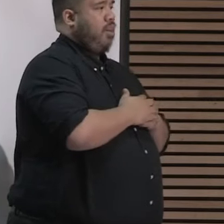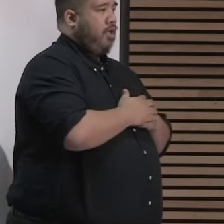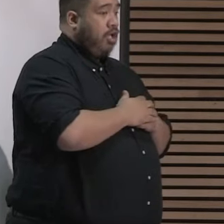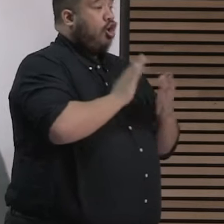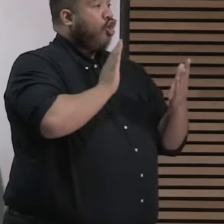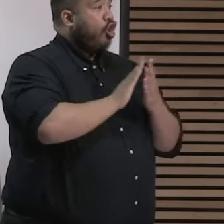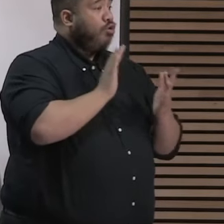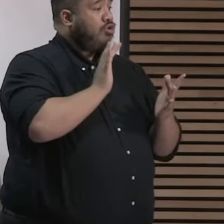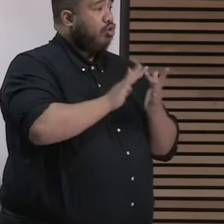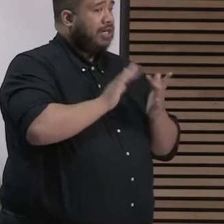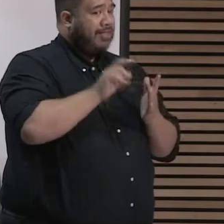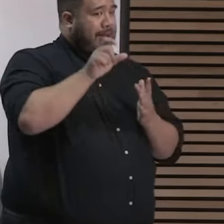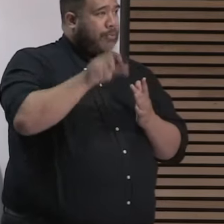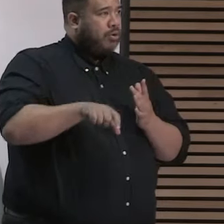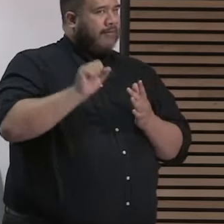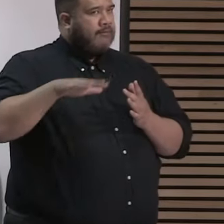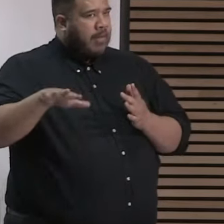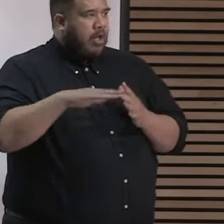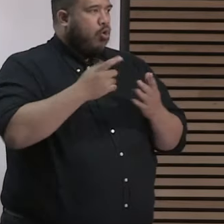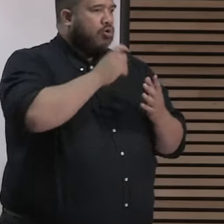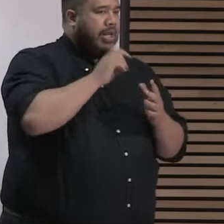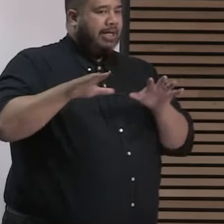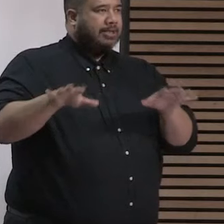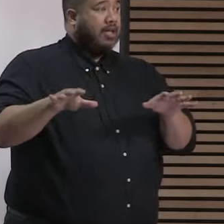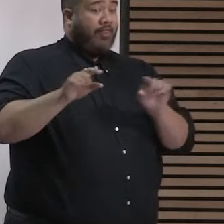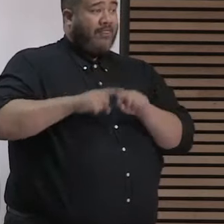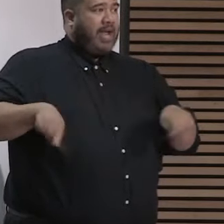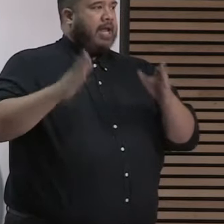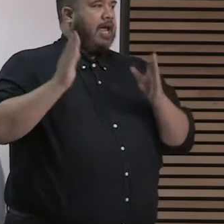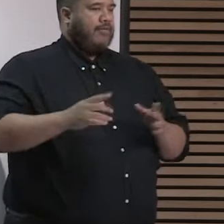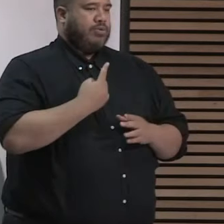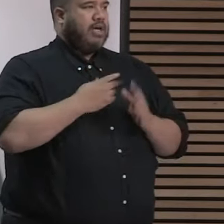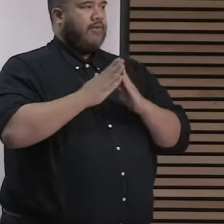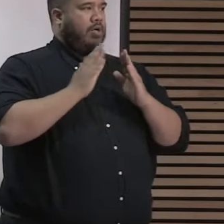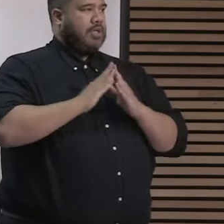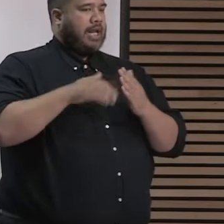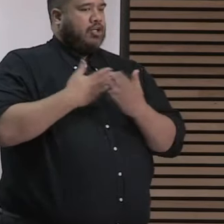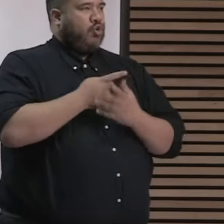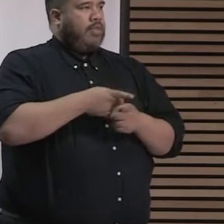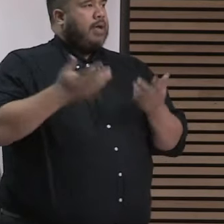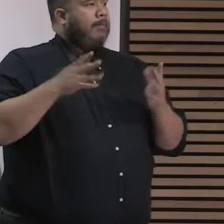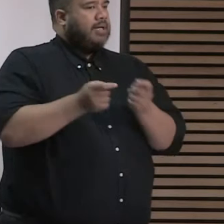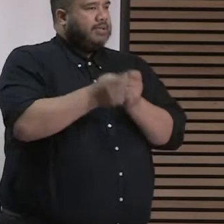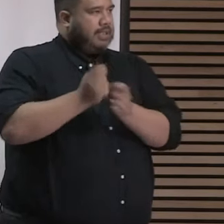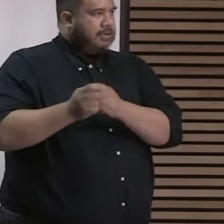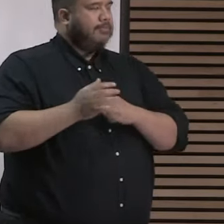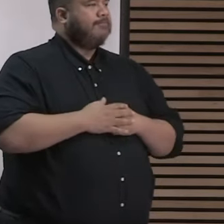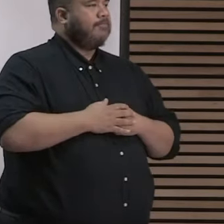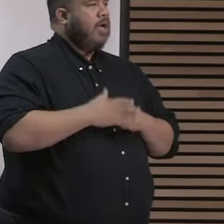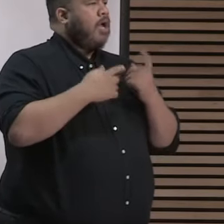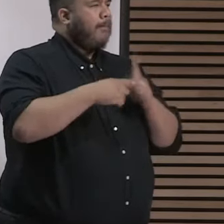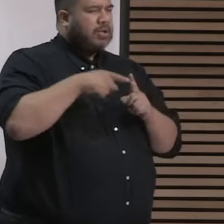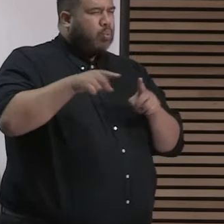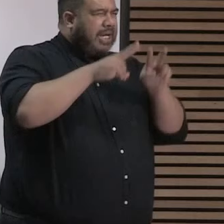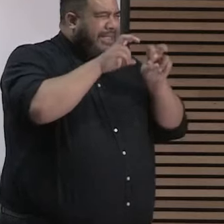identified, and they were put into self-isolation until tested. Close analysis of movements were undertaken, and this includes